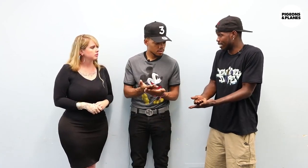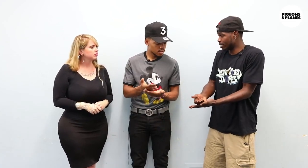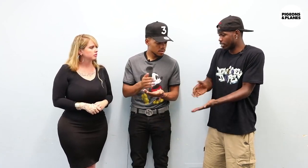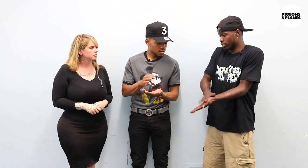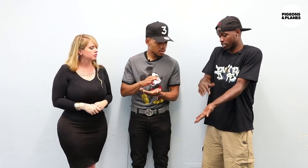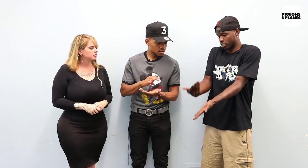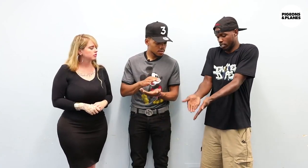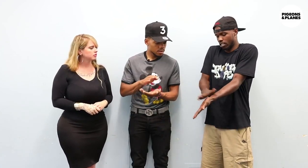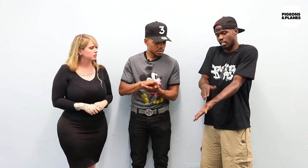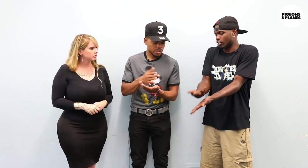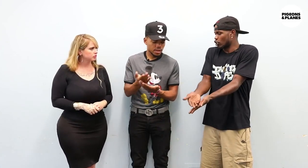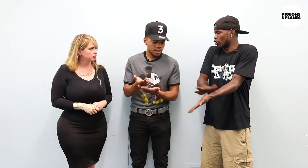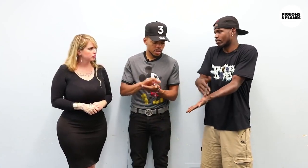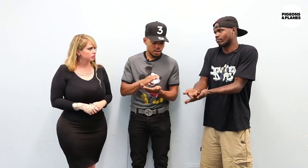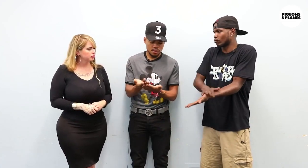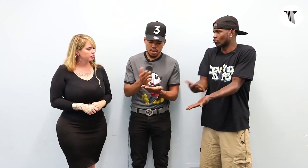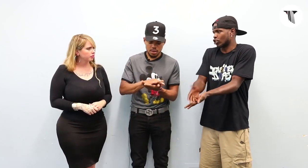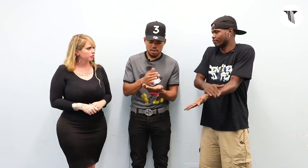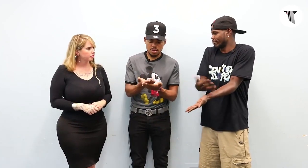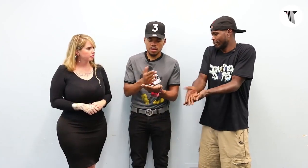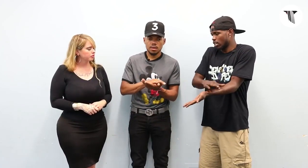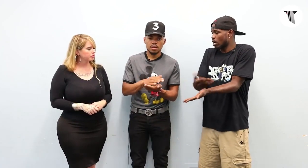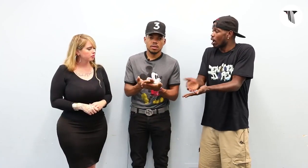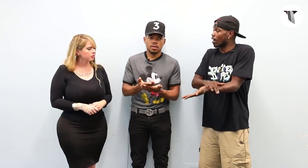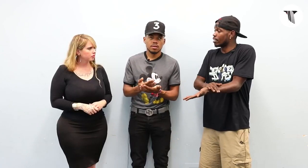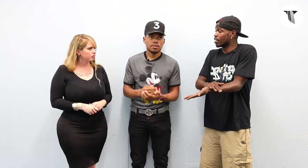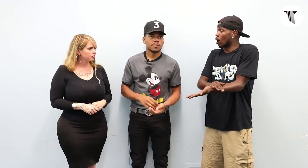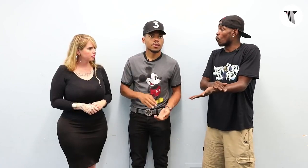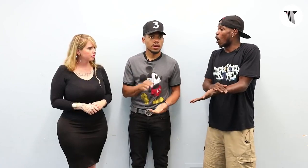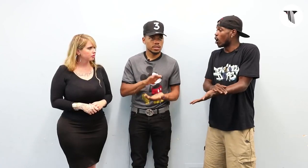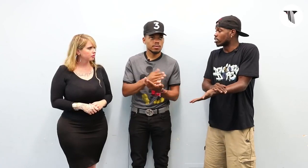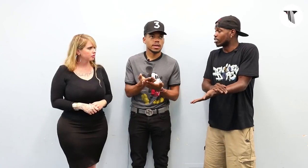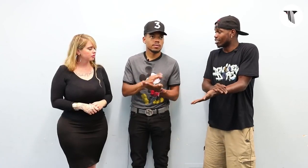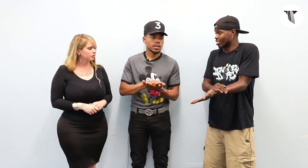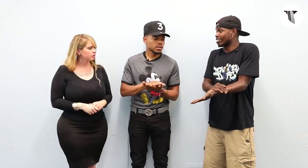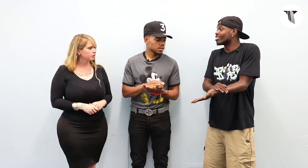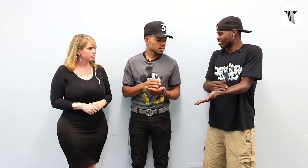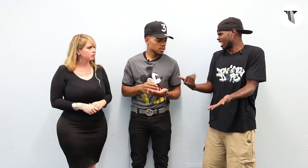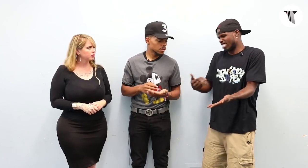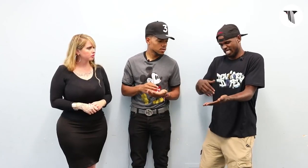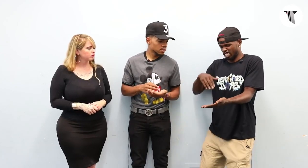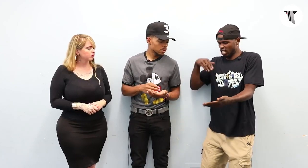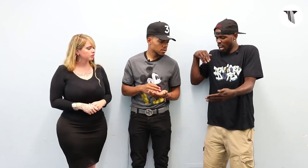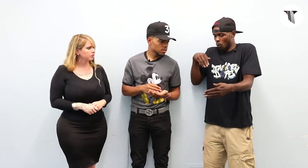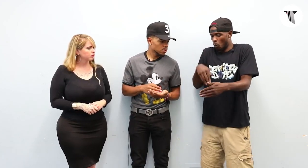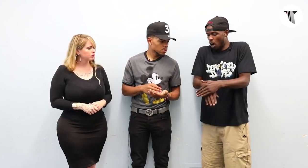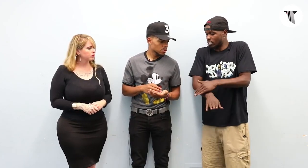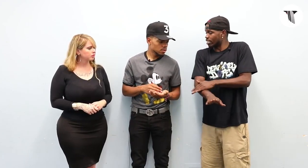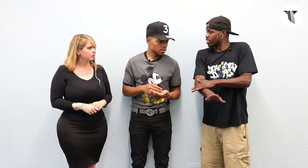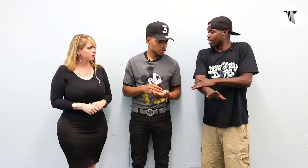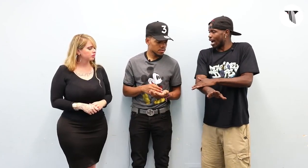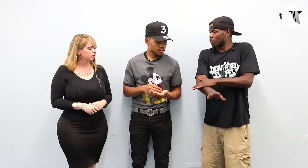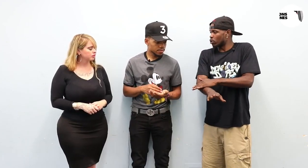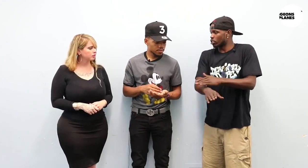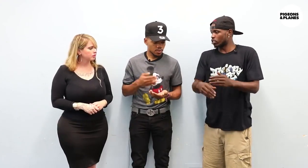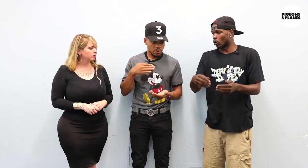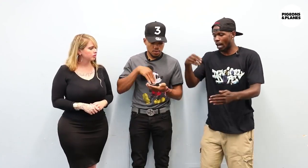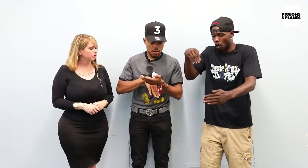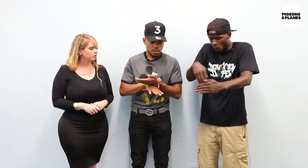bean. I just cooking. Cook. Okay. Cook. And then I walked. Rice under black beans. That's easy. I walked into Apple. So I walked, go